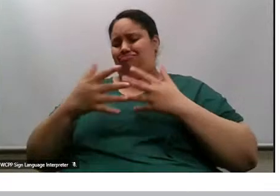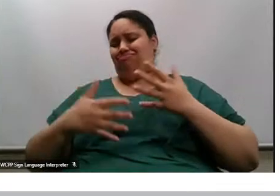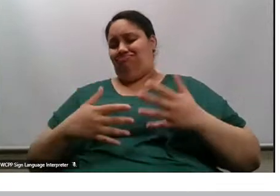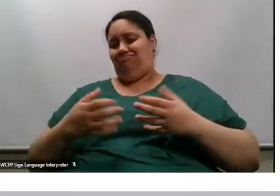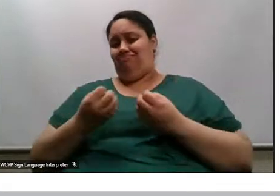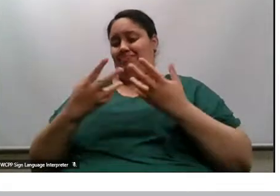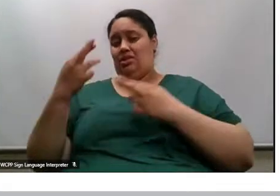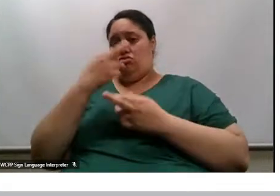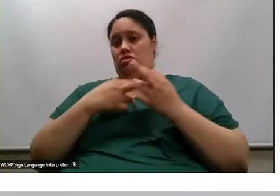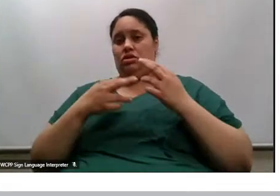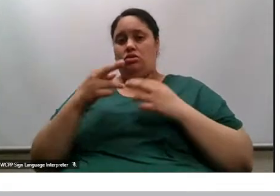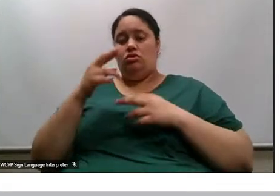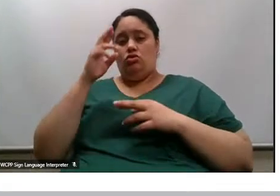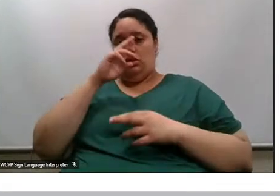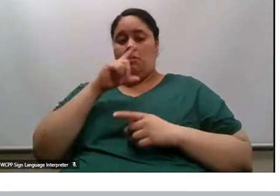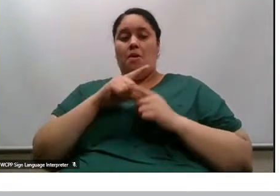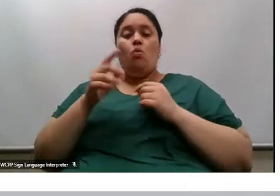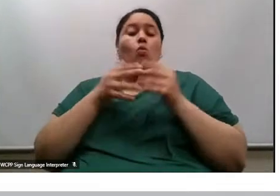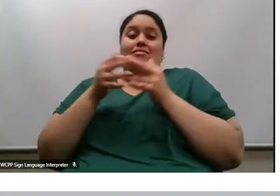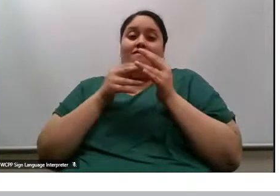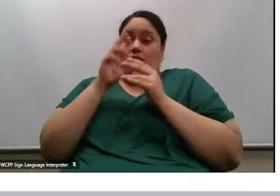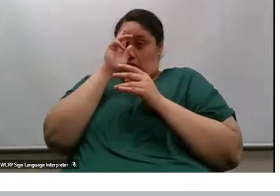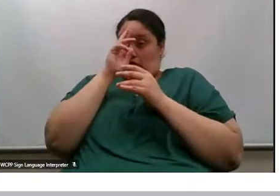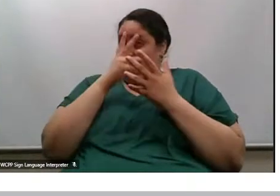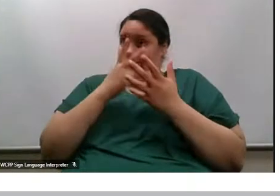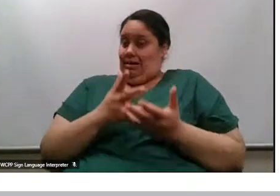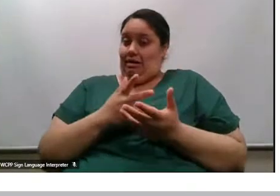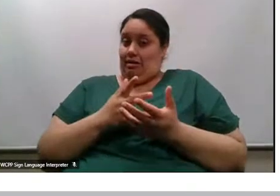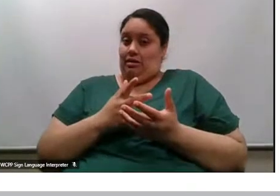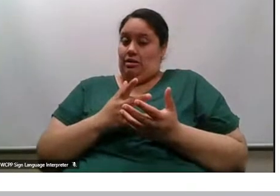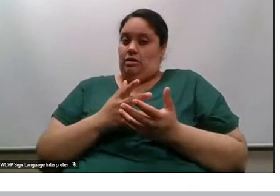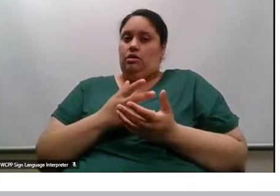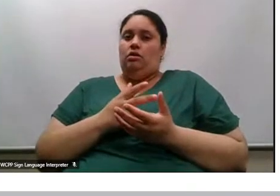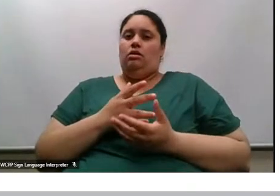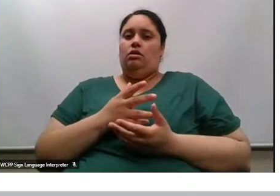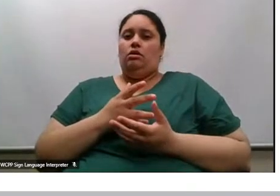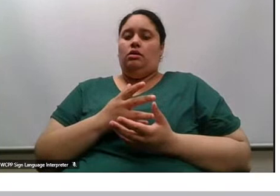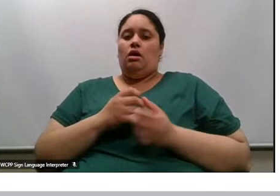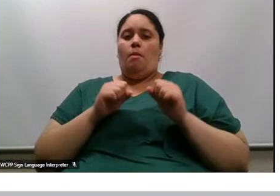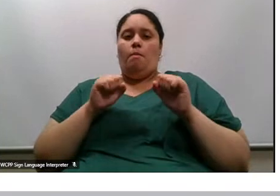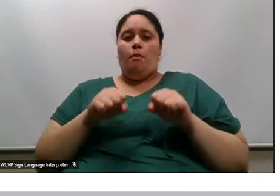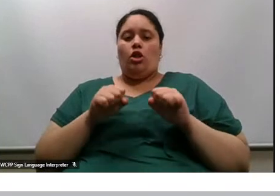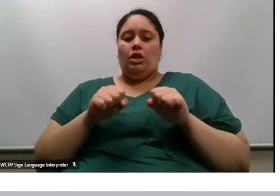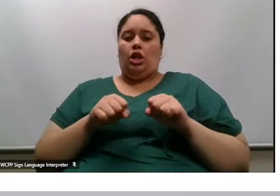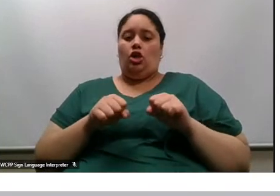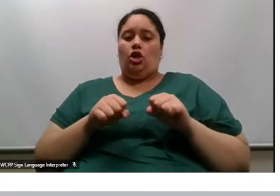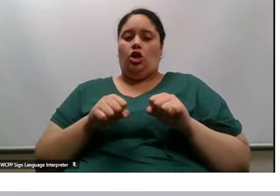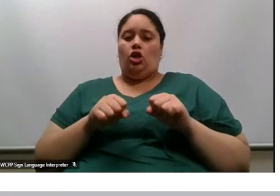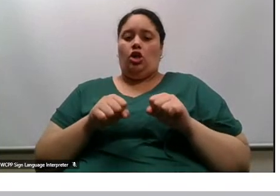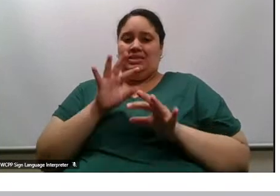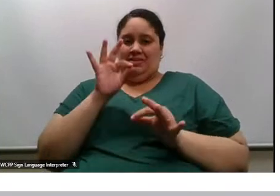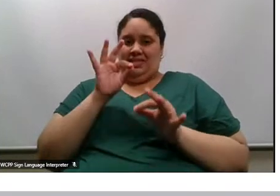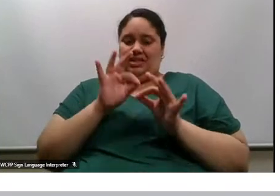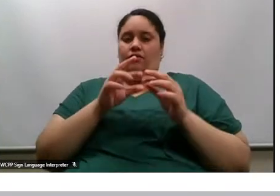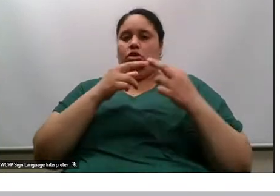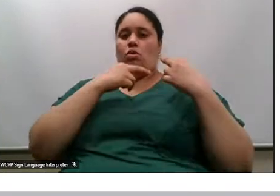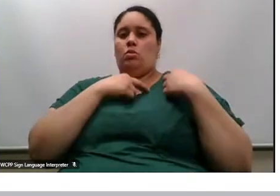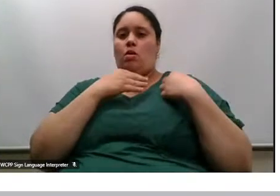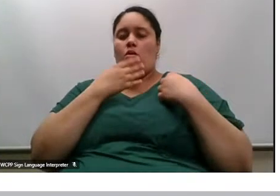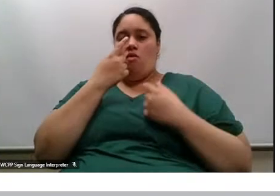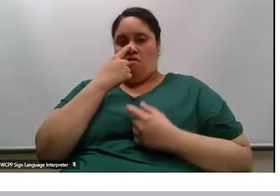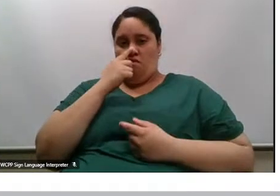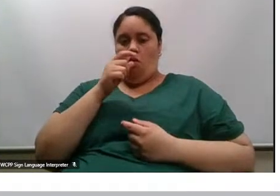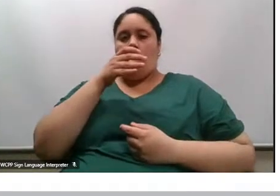that whichever of those the real cause might be, that there's a particular responsibility on the liquor